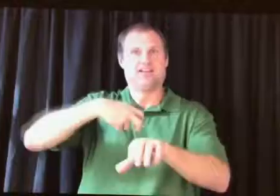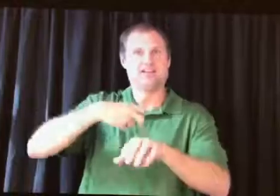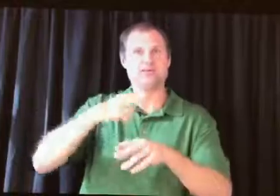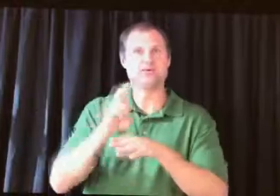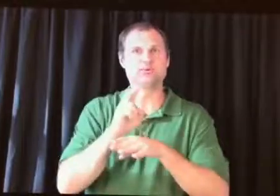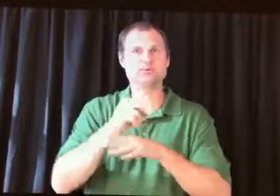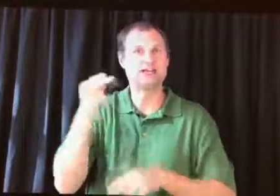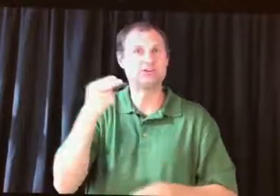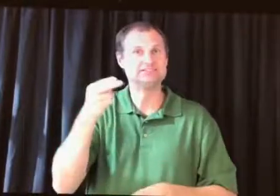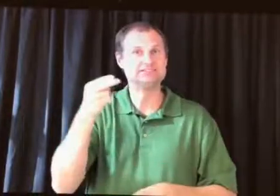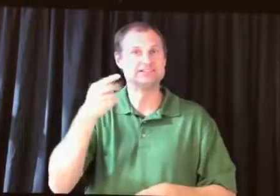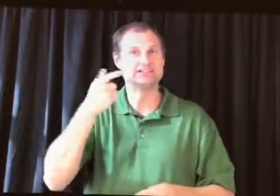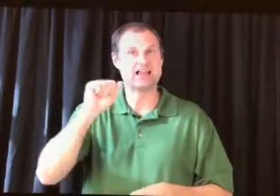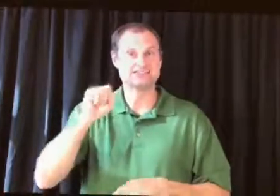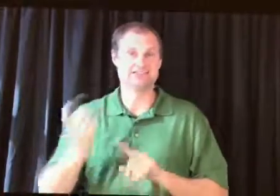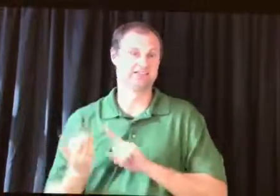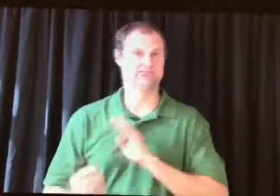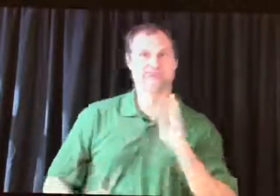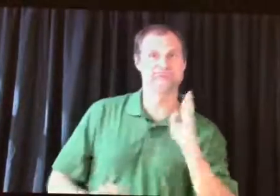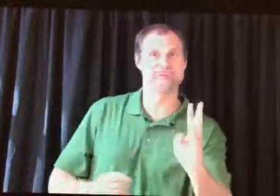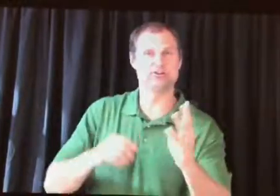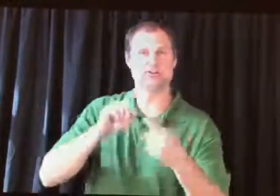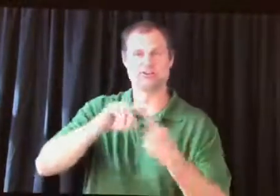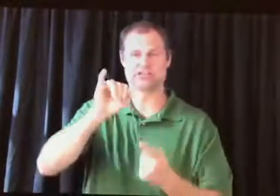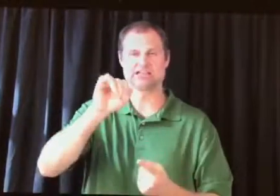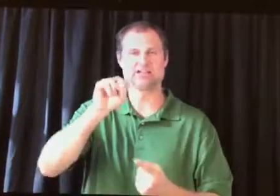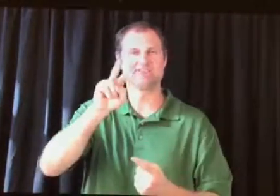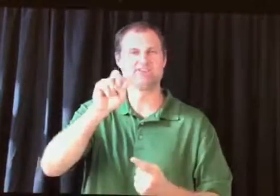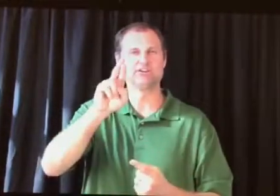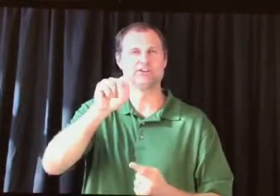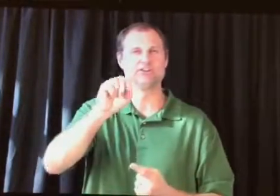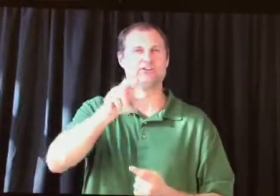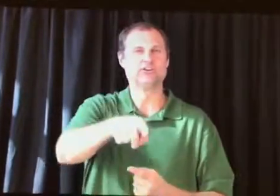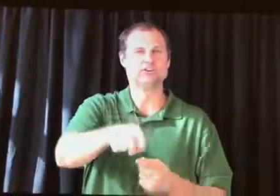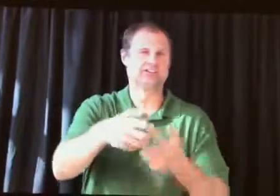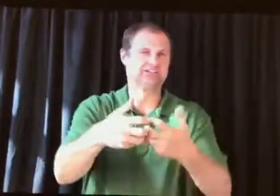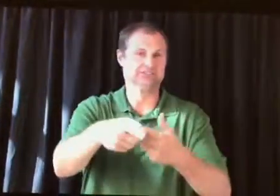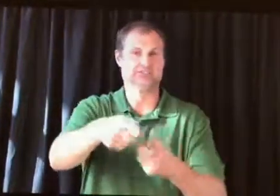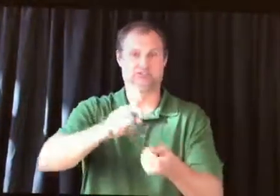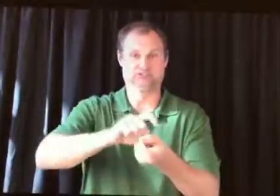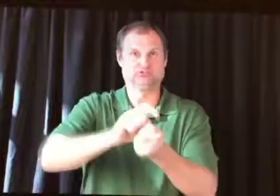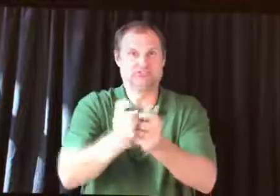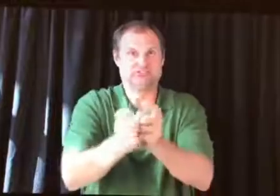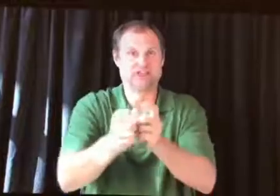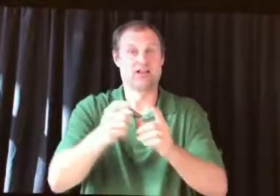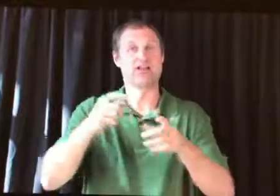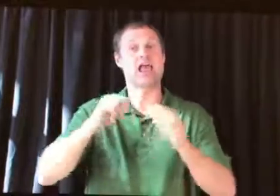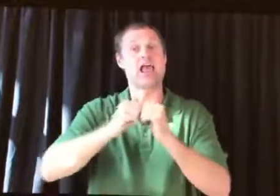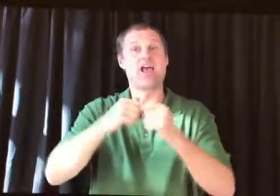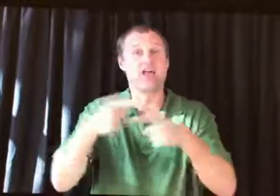And as you accelerate, the battery charges the hydrogen